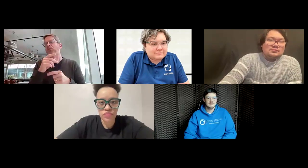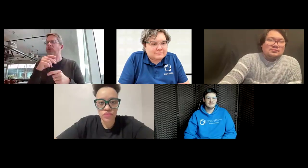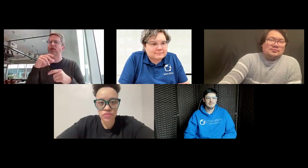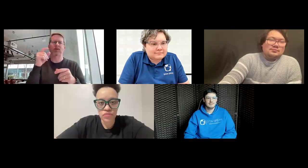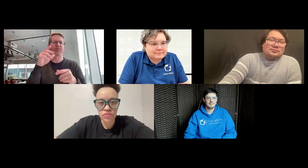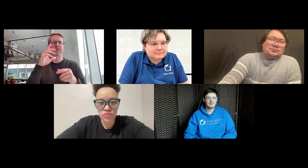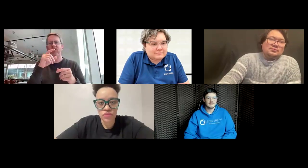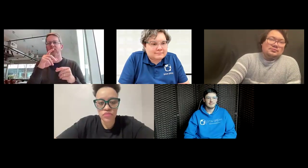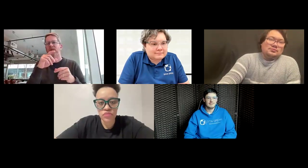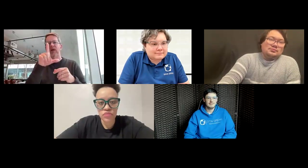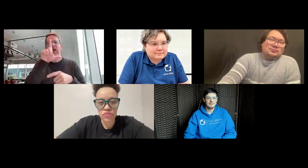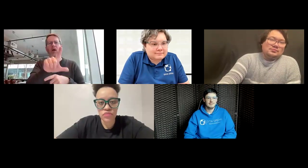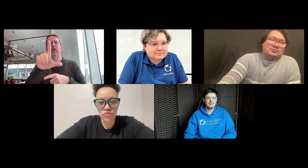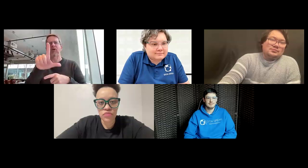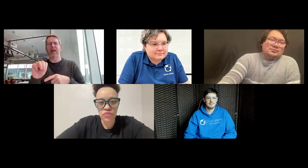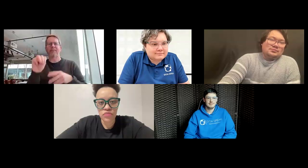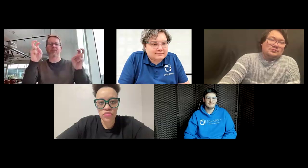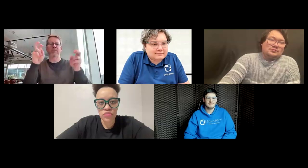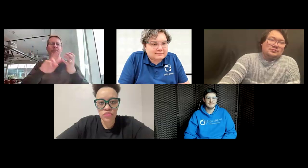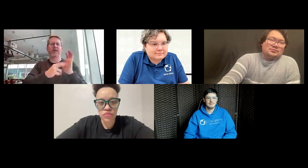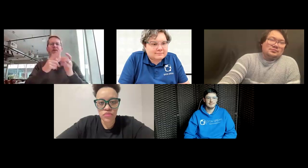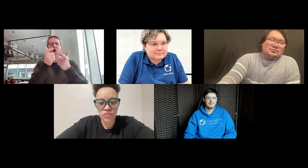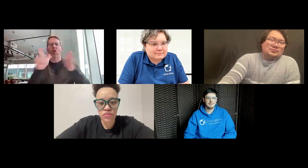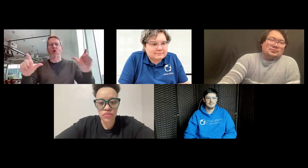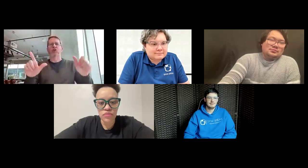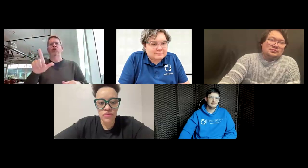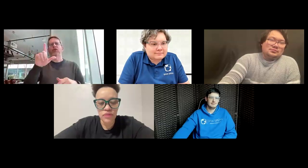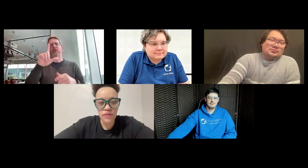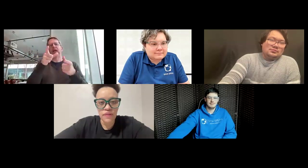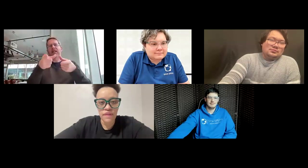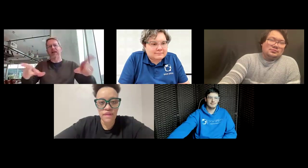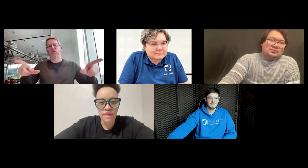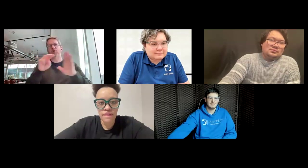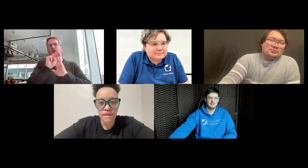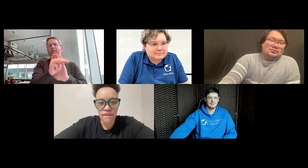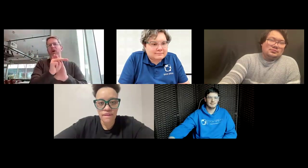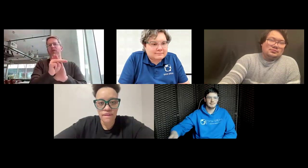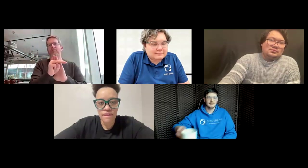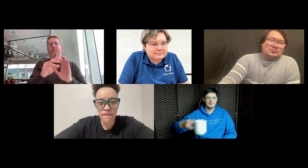in a sense meaning that it uses LLM or large language models.